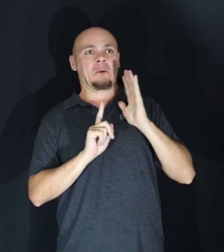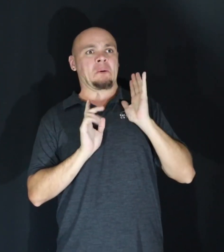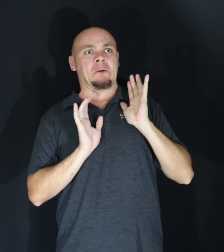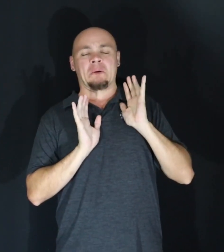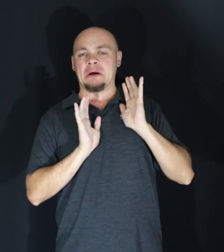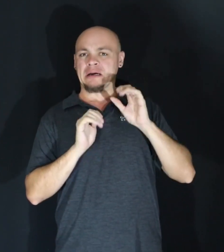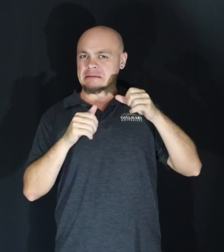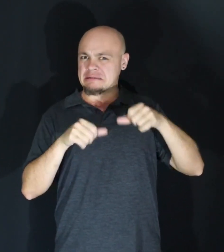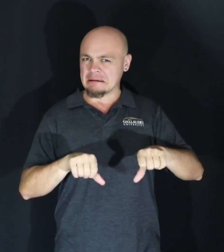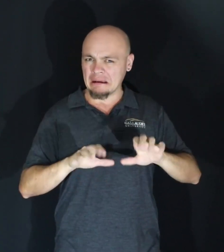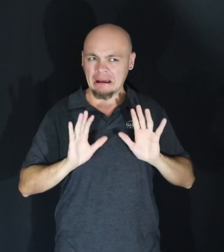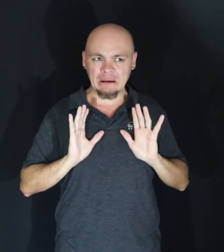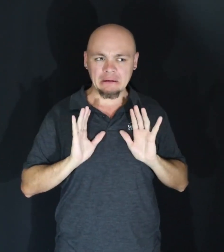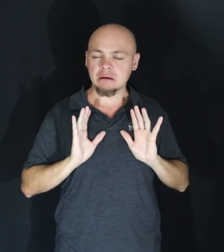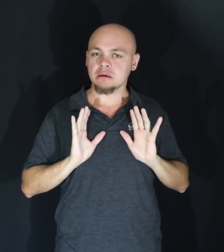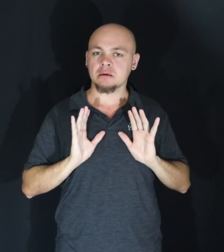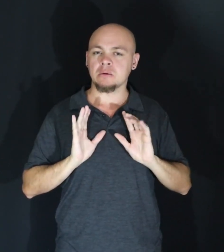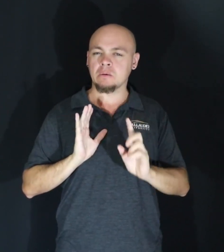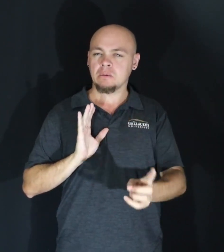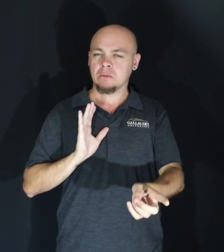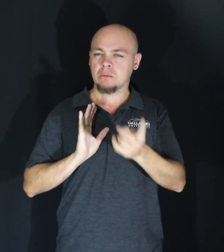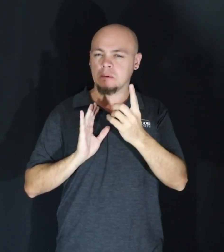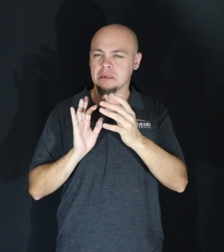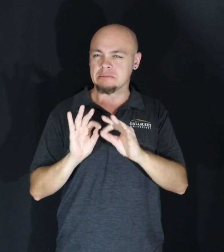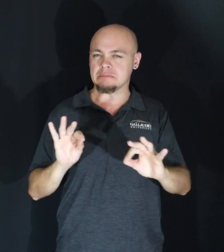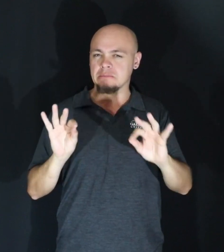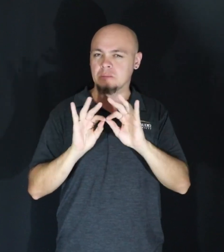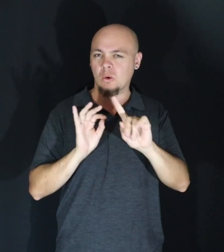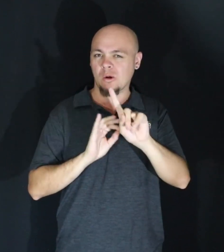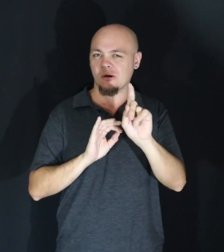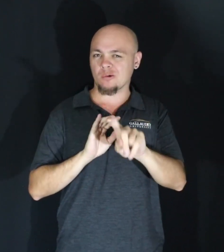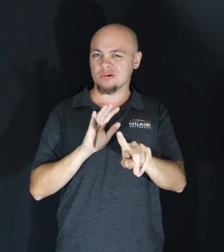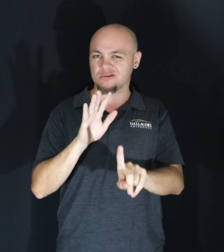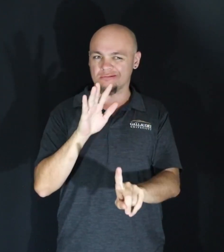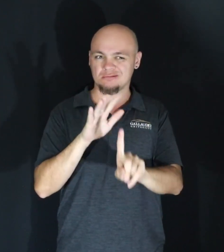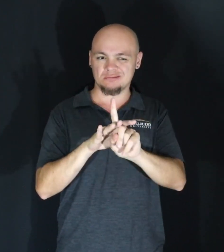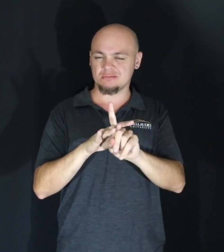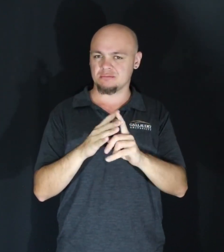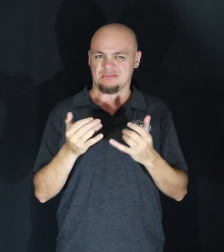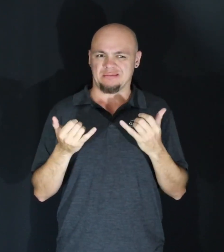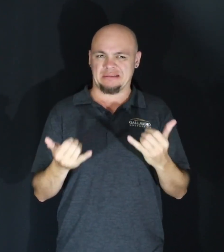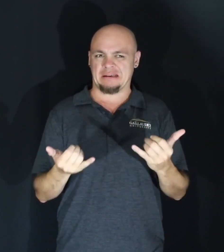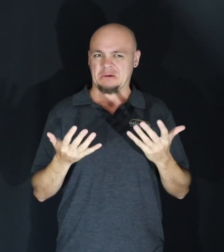And above all, I was faced with one big question. What now?